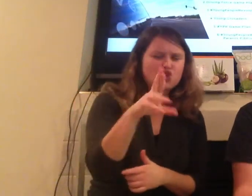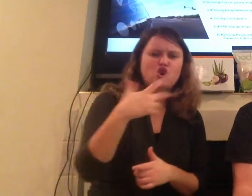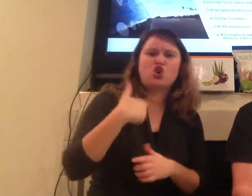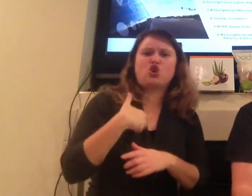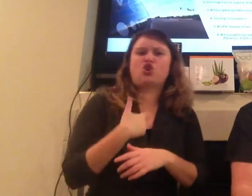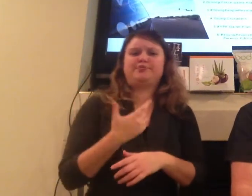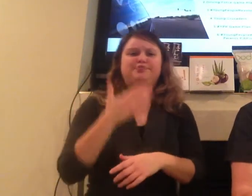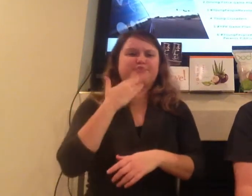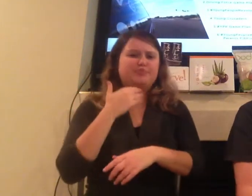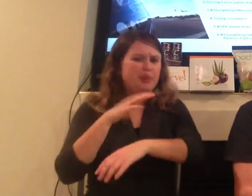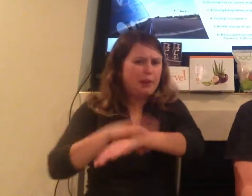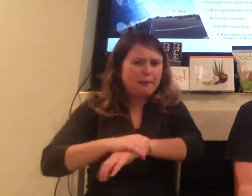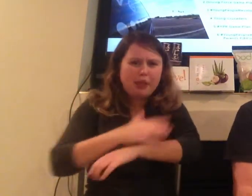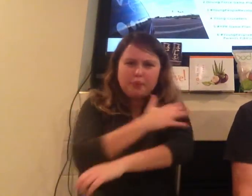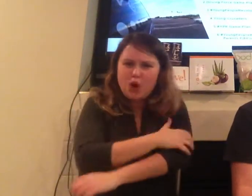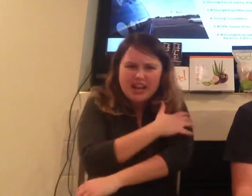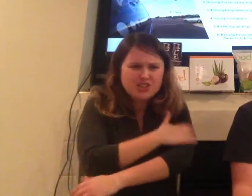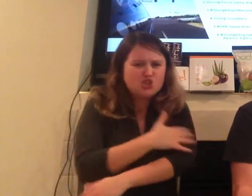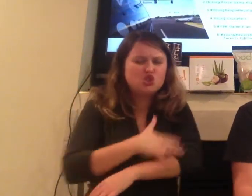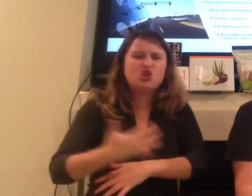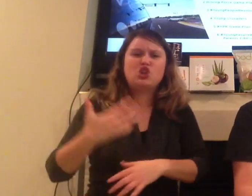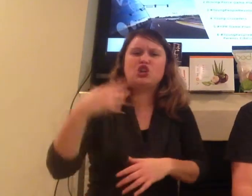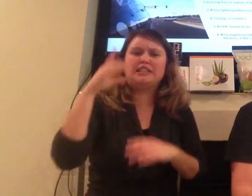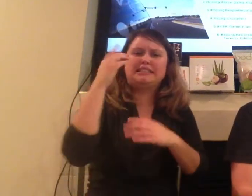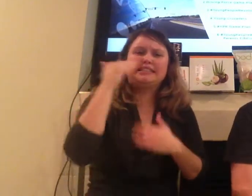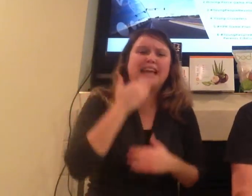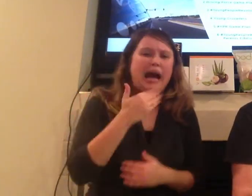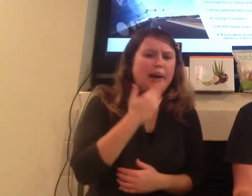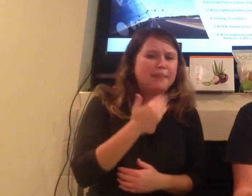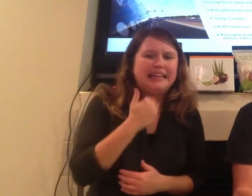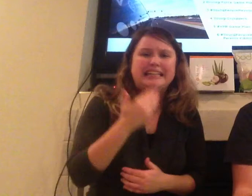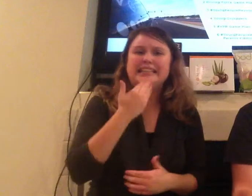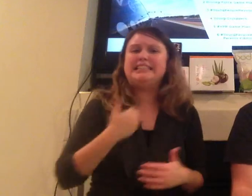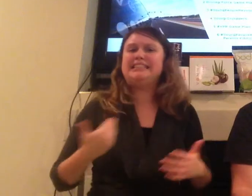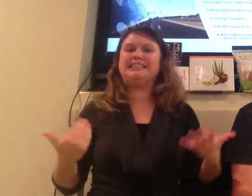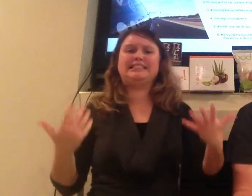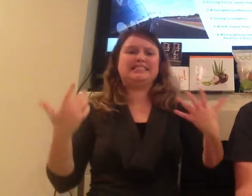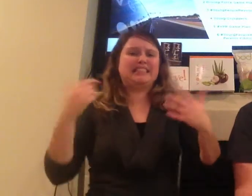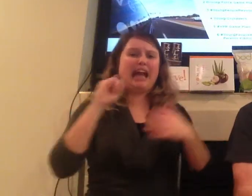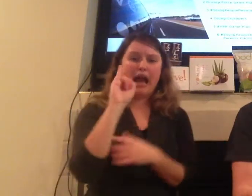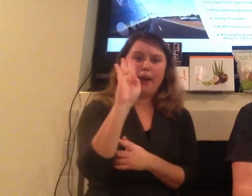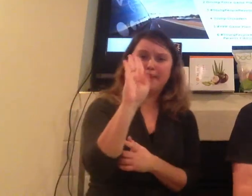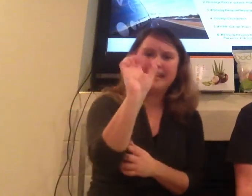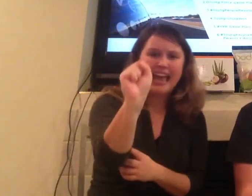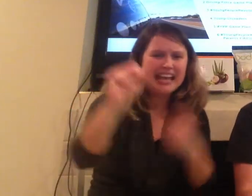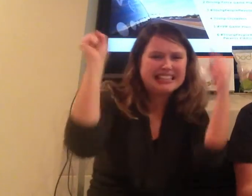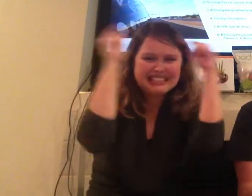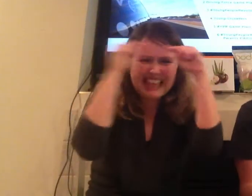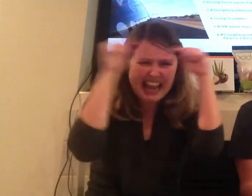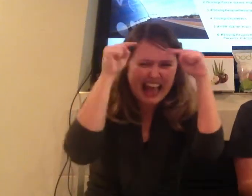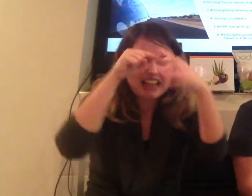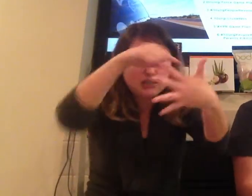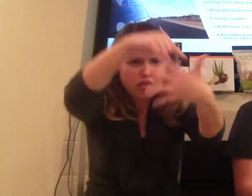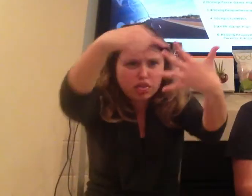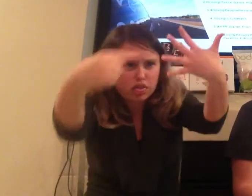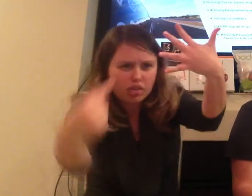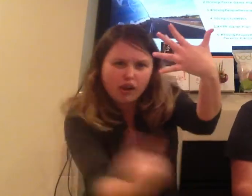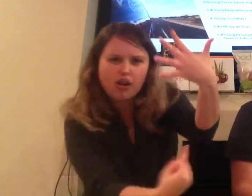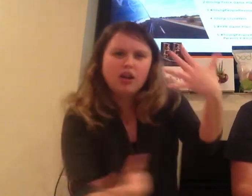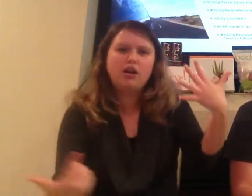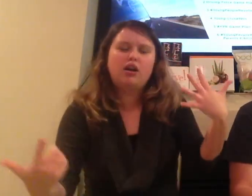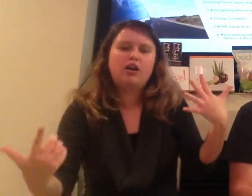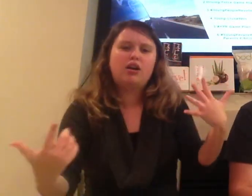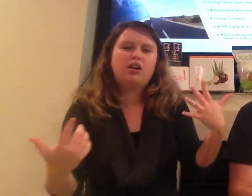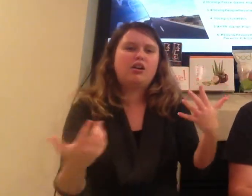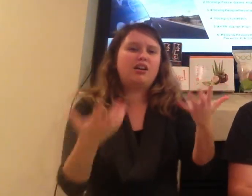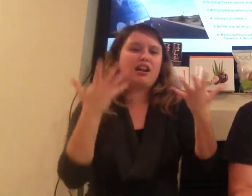cholesterol, blood pressure, diabetes, Crohn's disease, IBS, migraine headaches. I don't know what you or